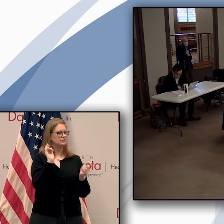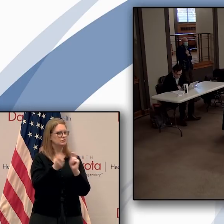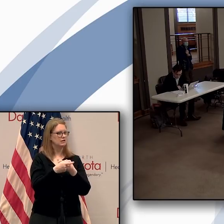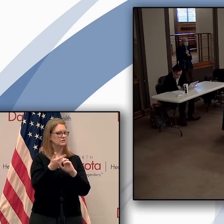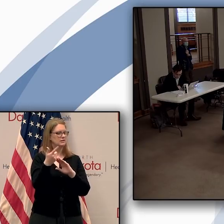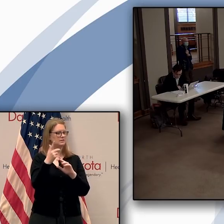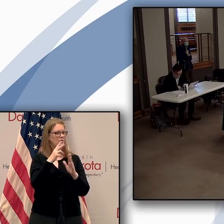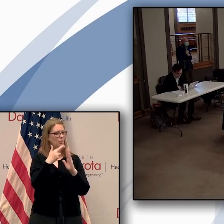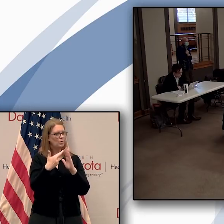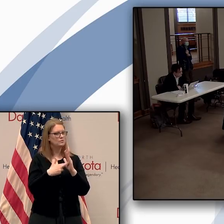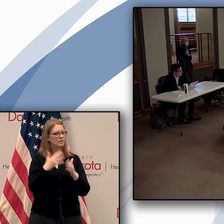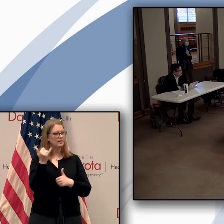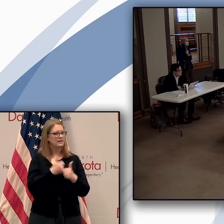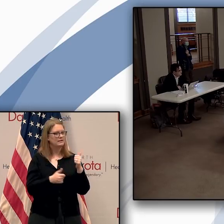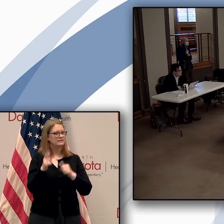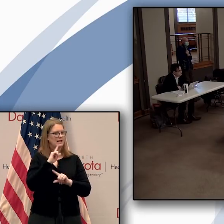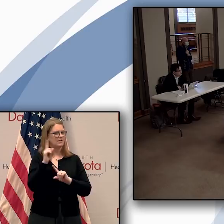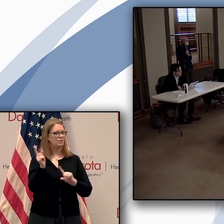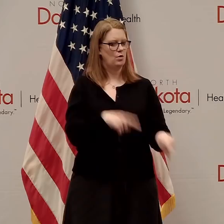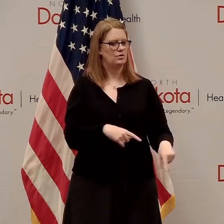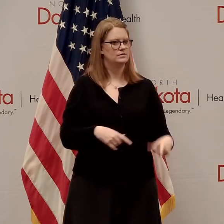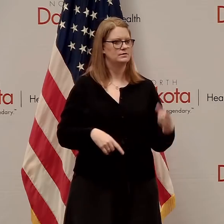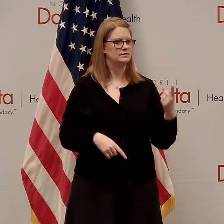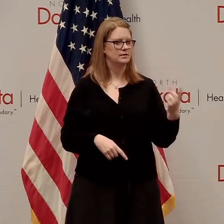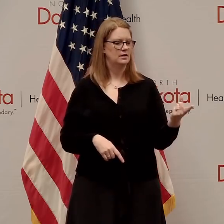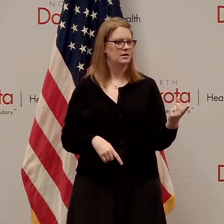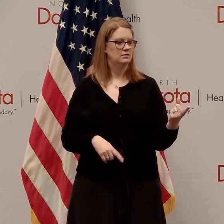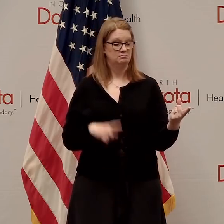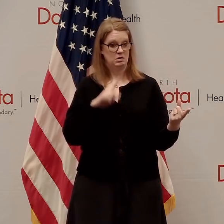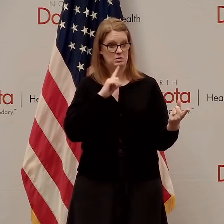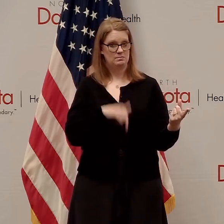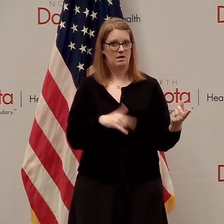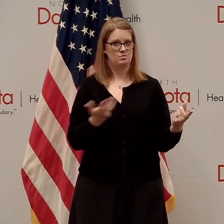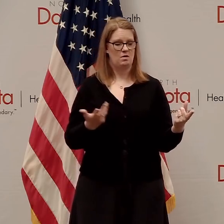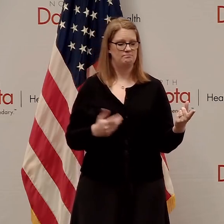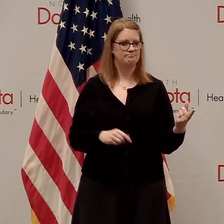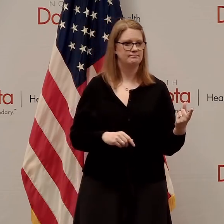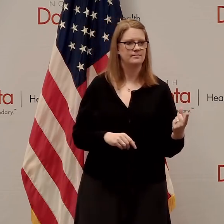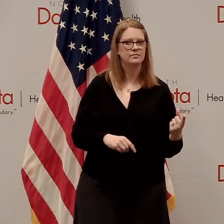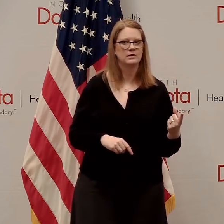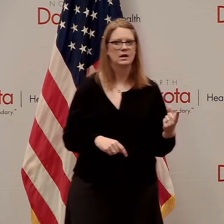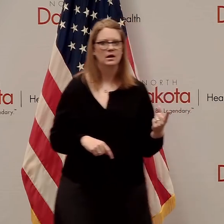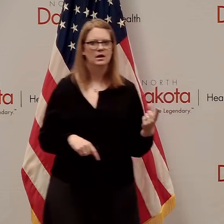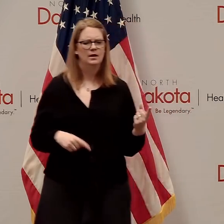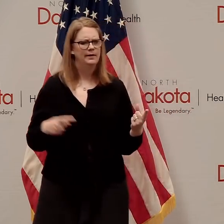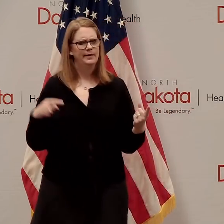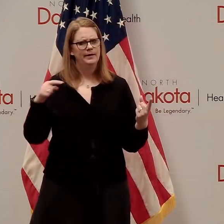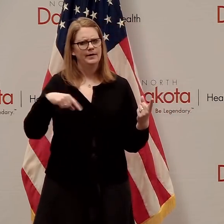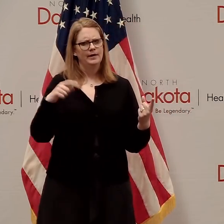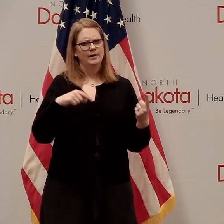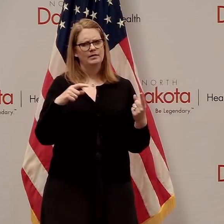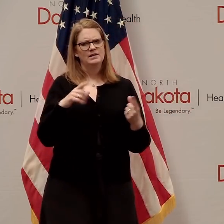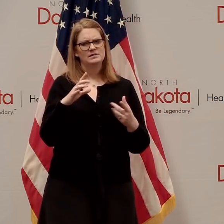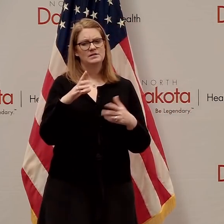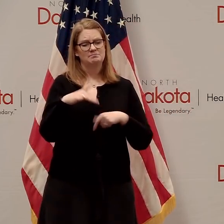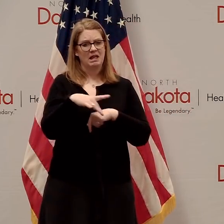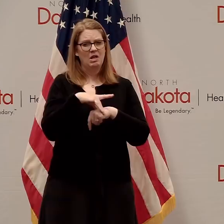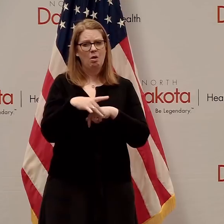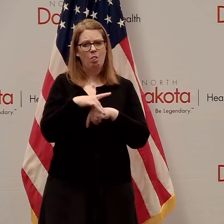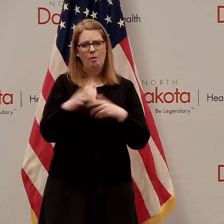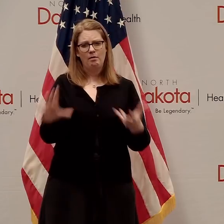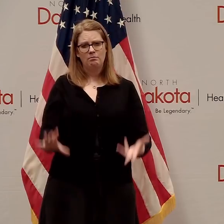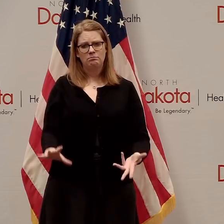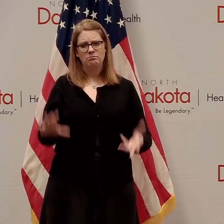Do you have a response to that? Well, I would just say, when we're in a calamity, a global calamity like this is